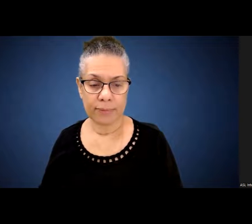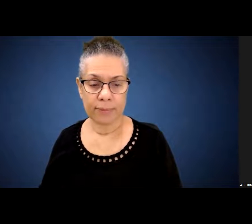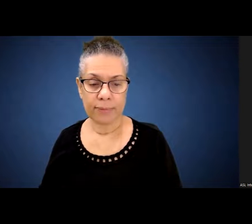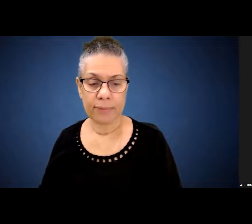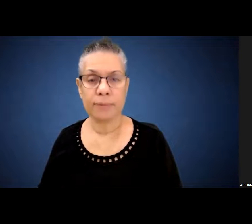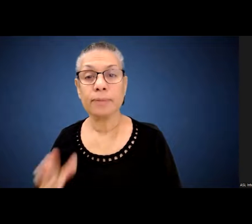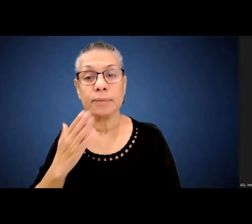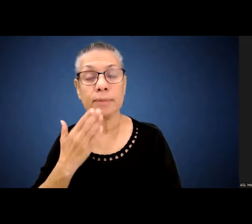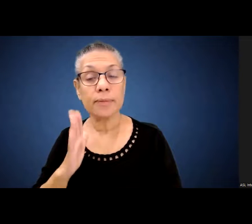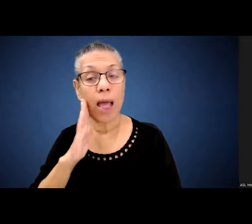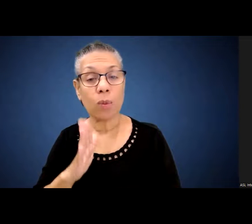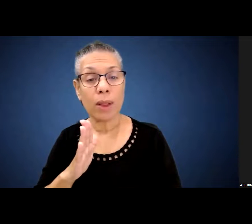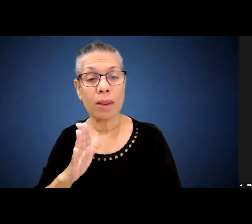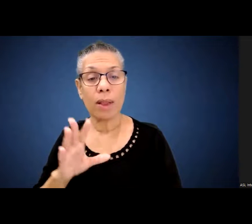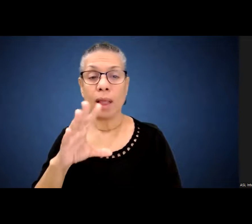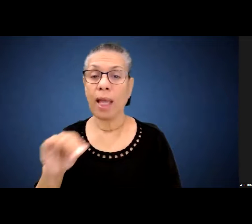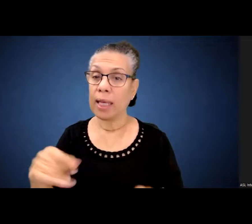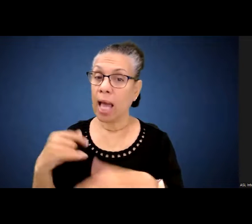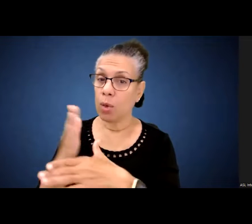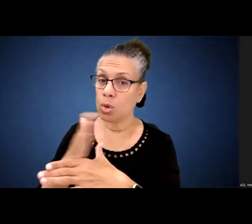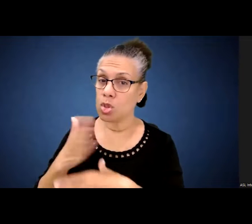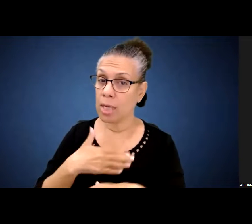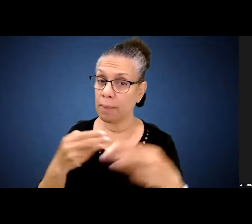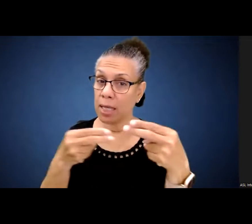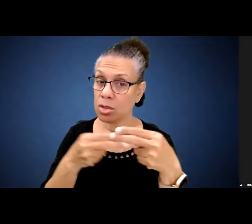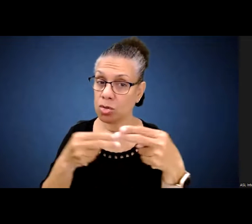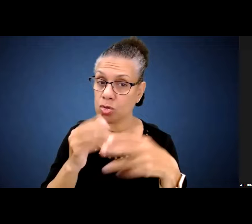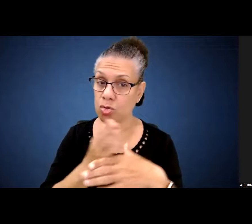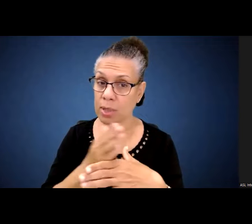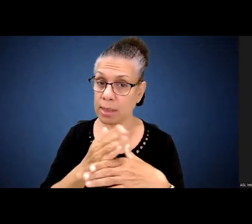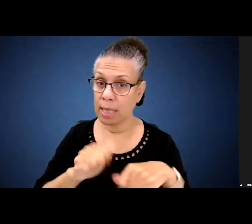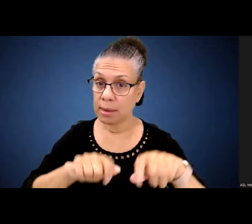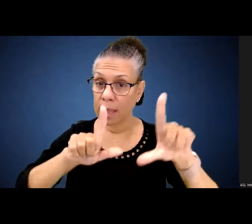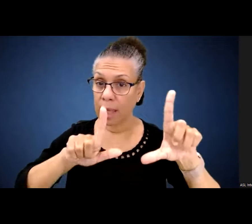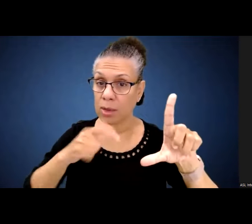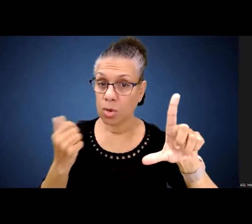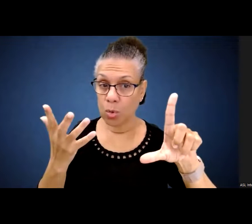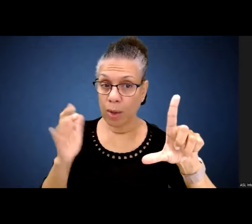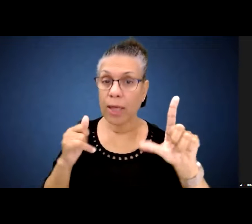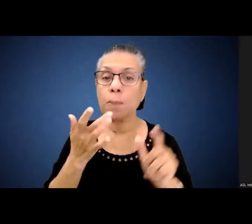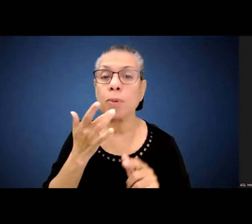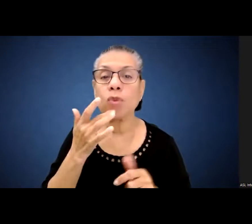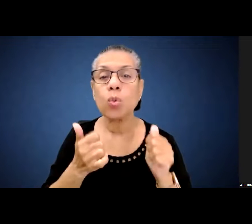Okay. I can also share my screen for the slide that has that. Which would you prefer?